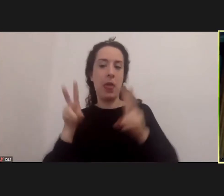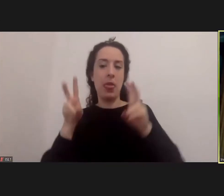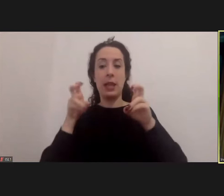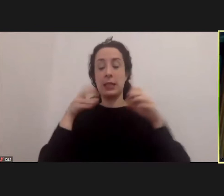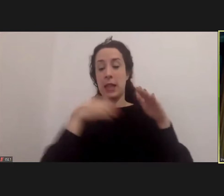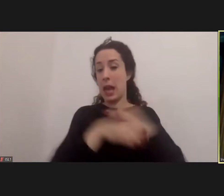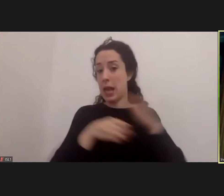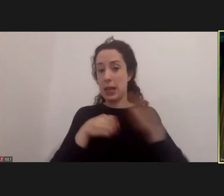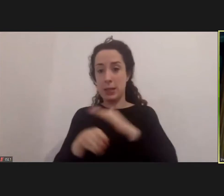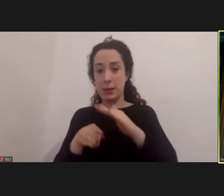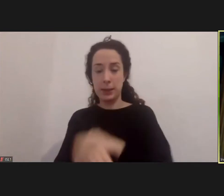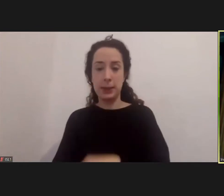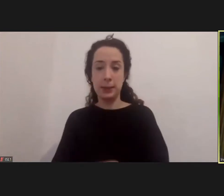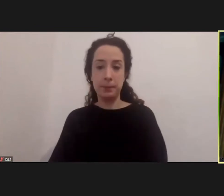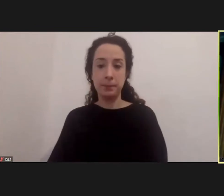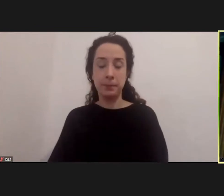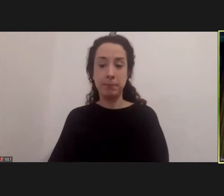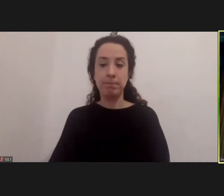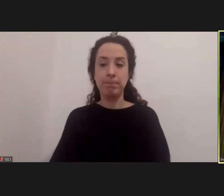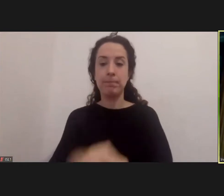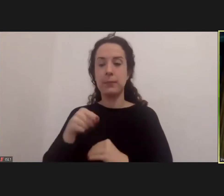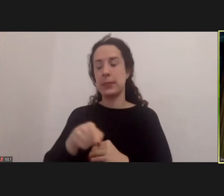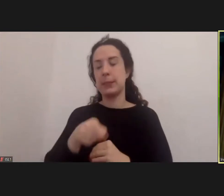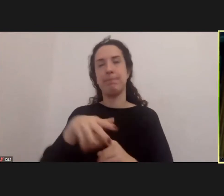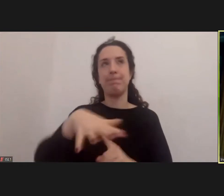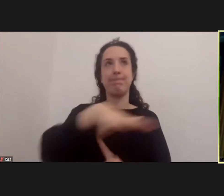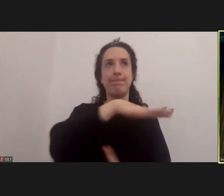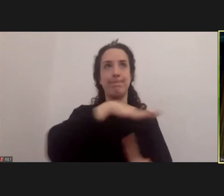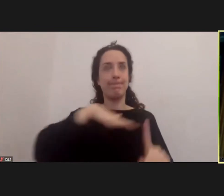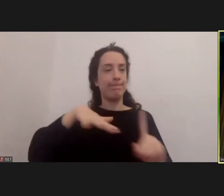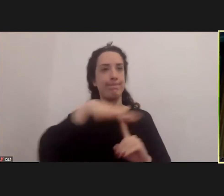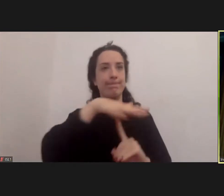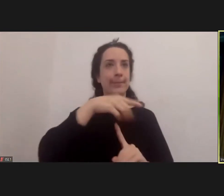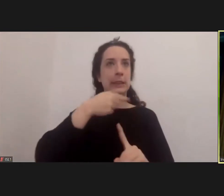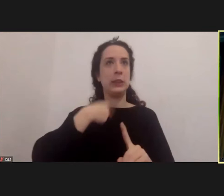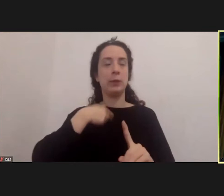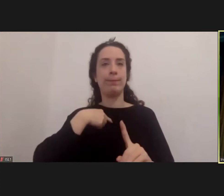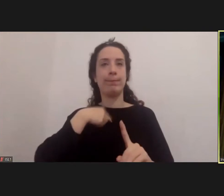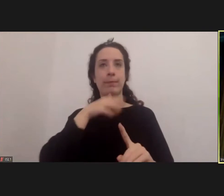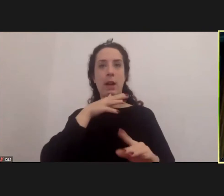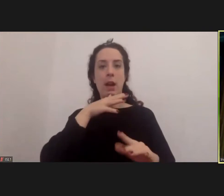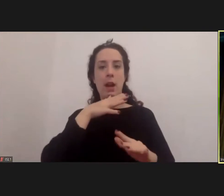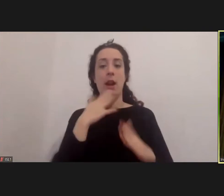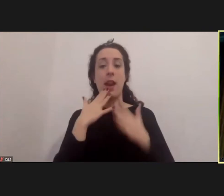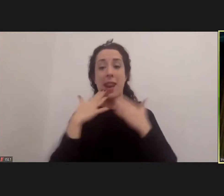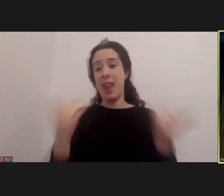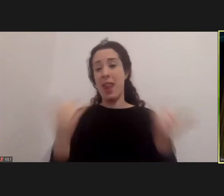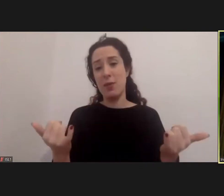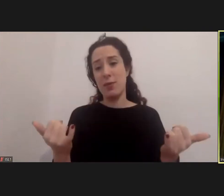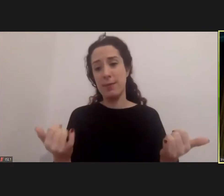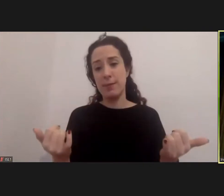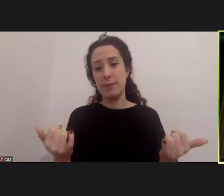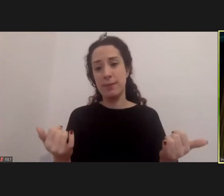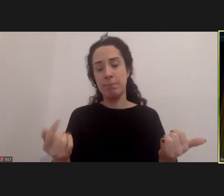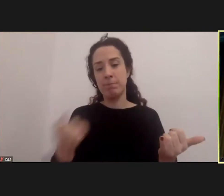accessibility. So this is the context in which we are now we have a lot